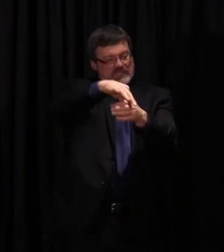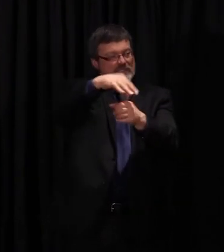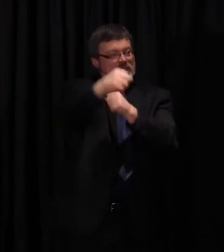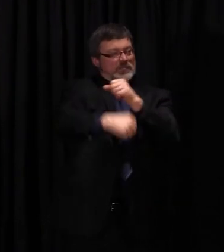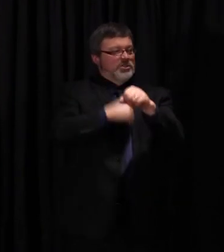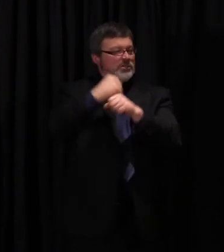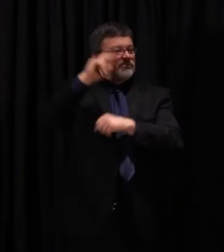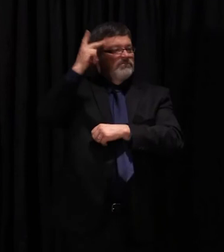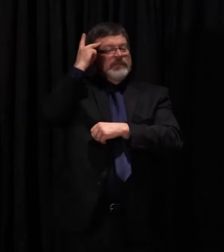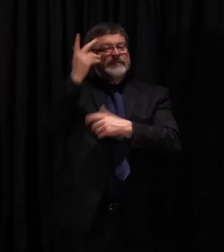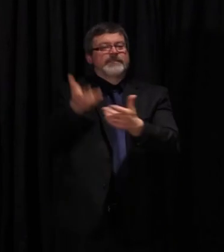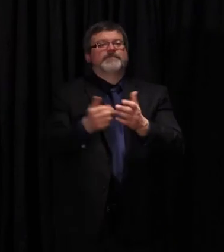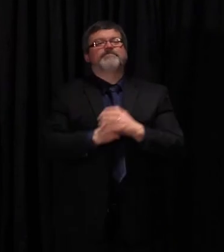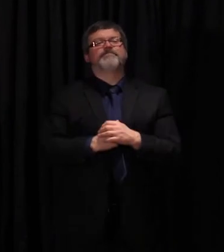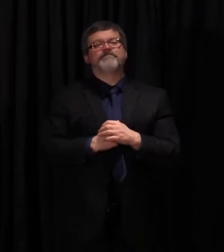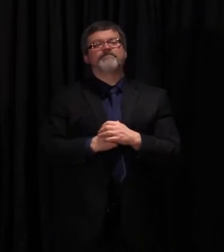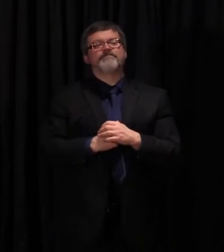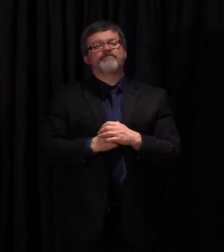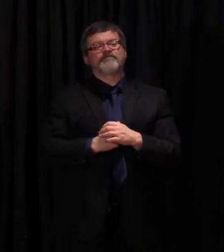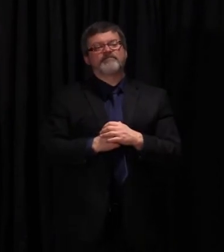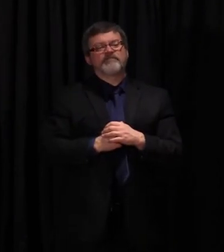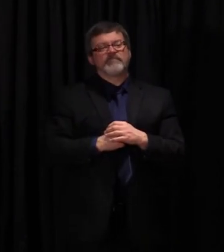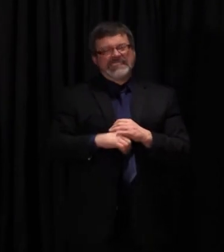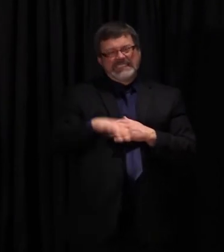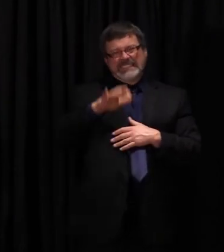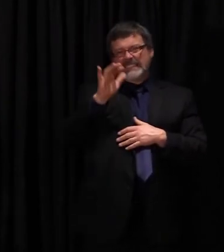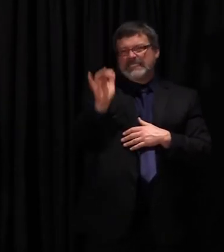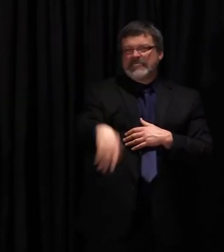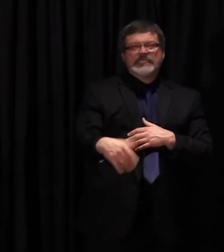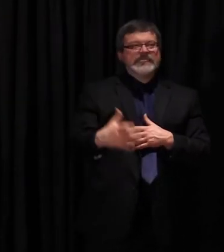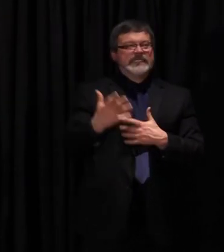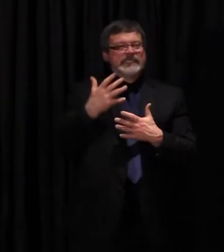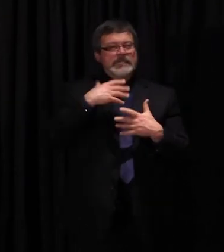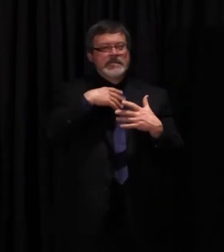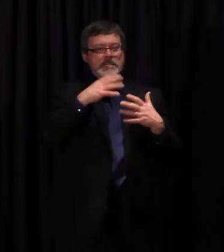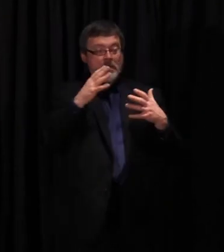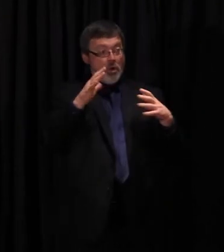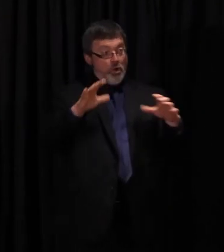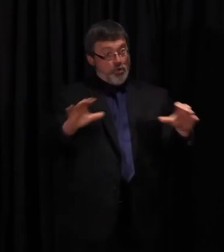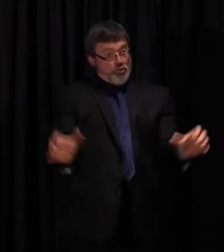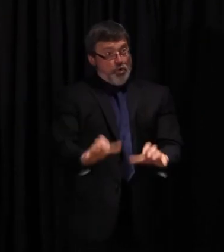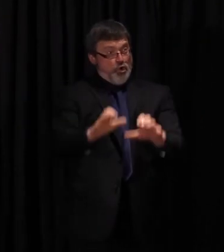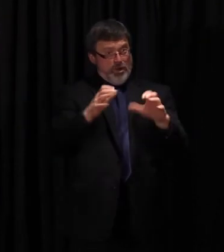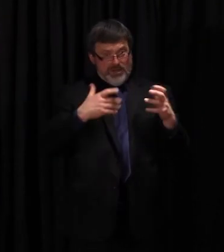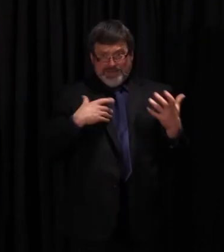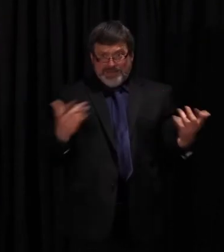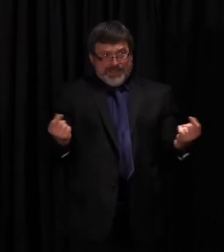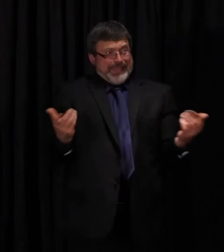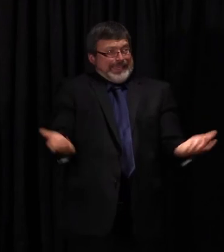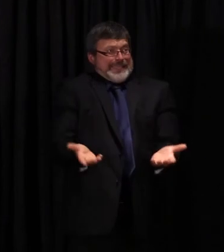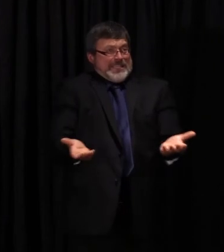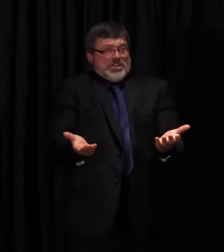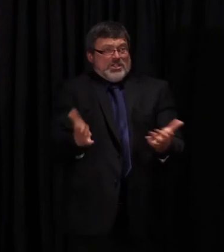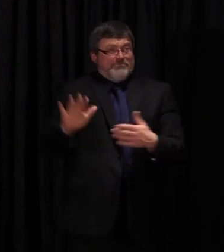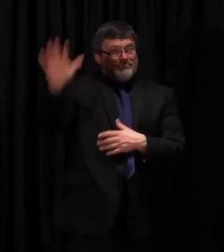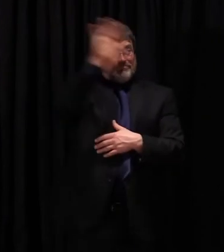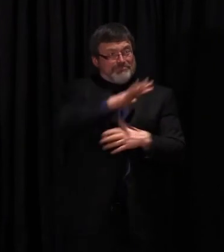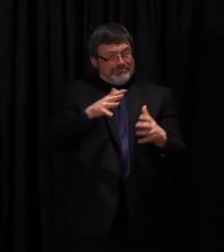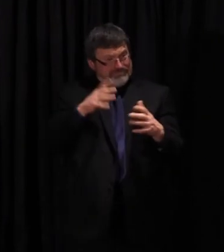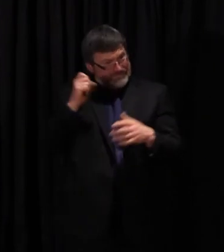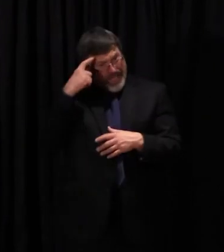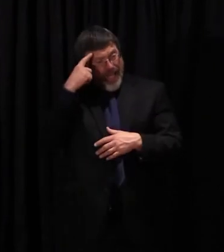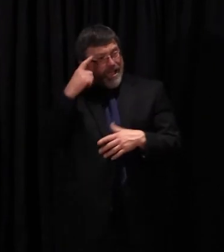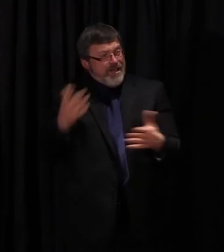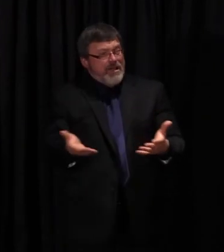So let's remember, the work done here and across state government isn't about us.